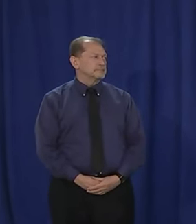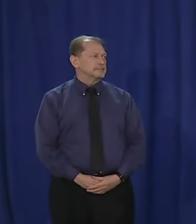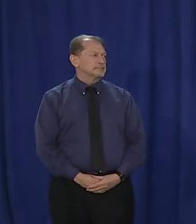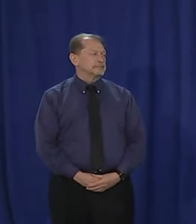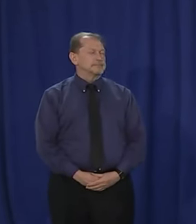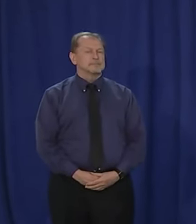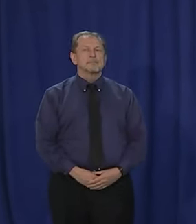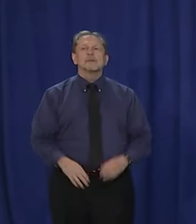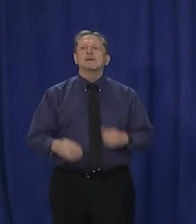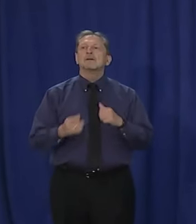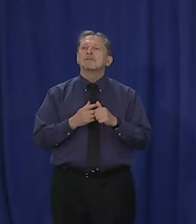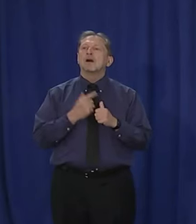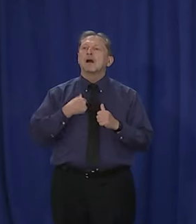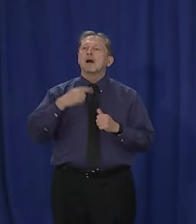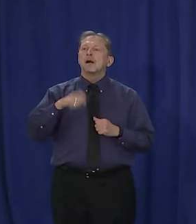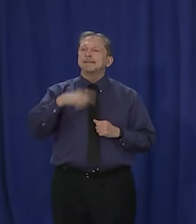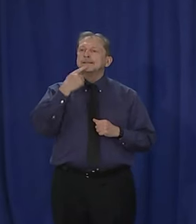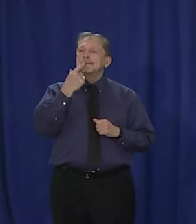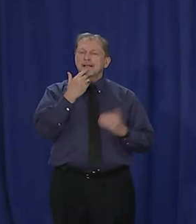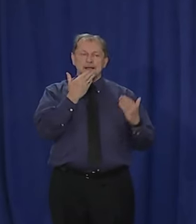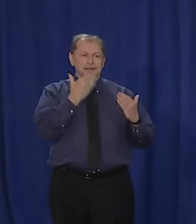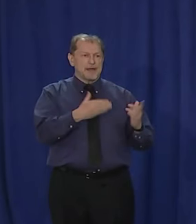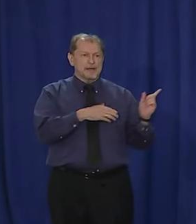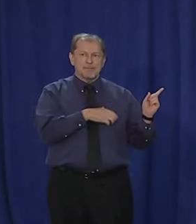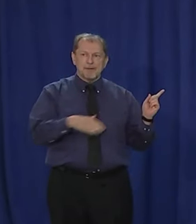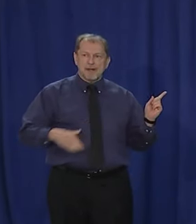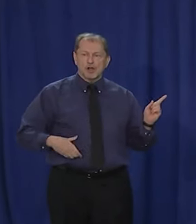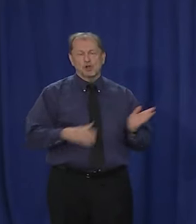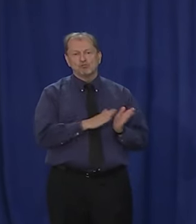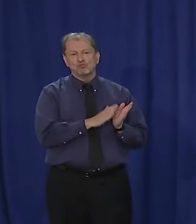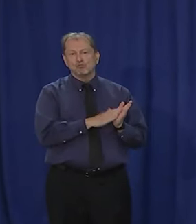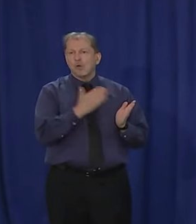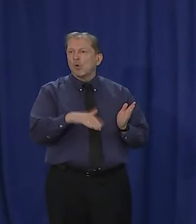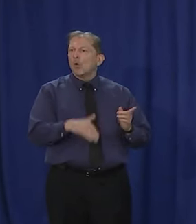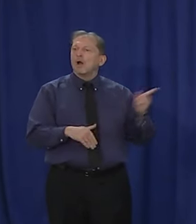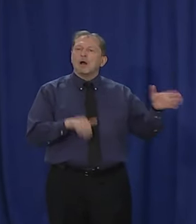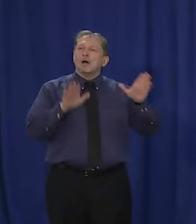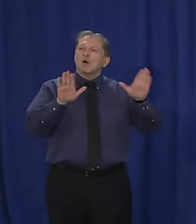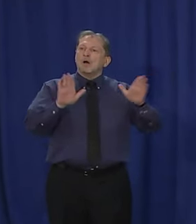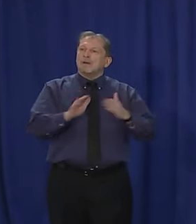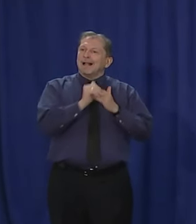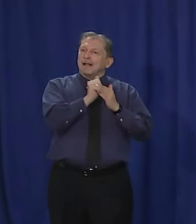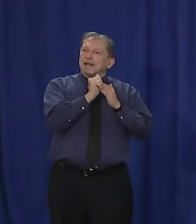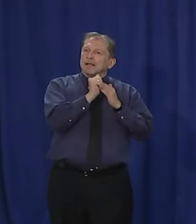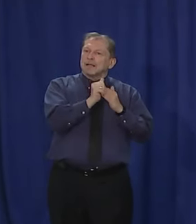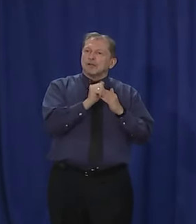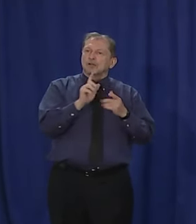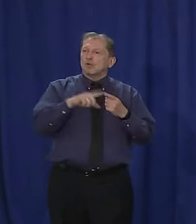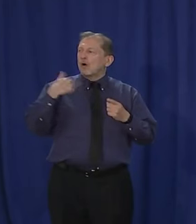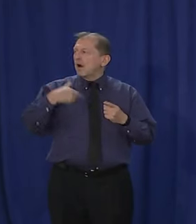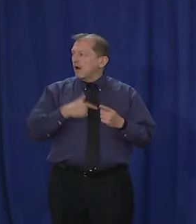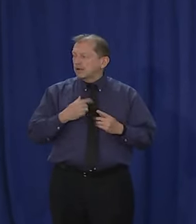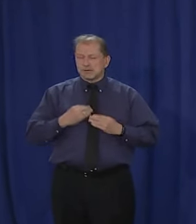First of all, thank you, Mayor. I must commend you in your strong leadership and steely resolve